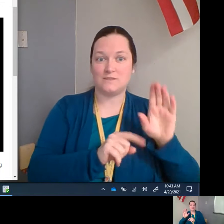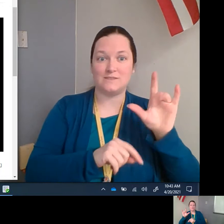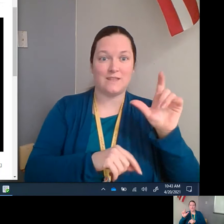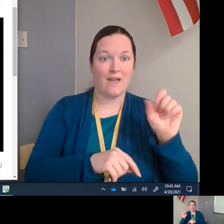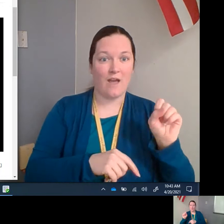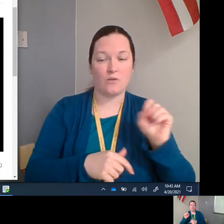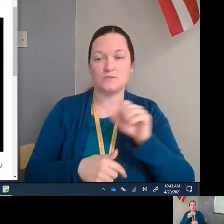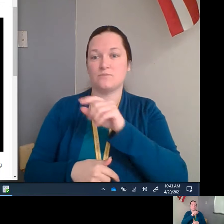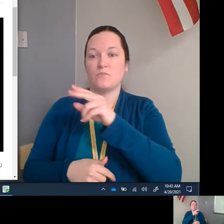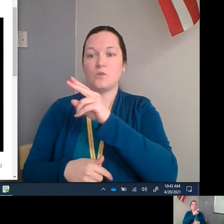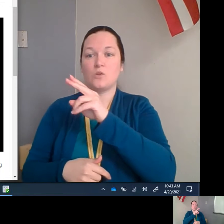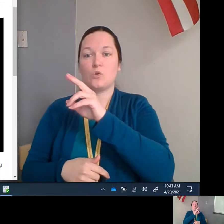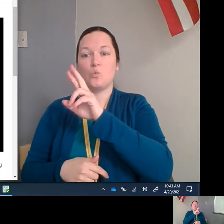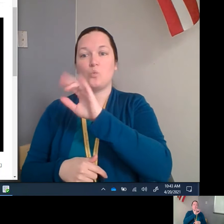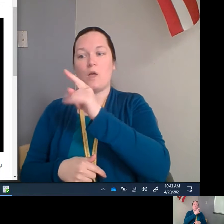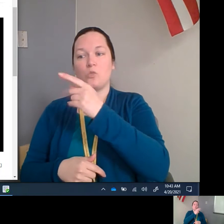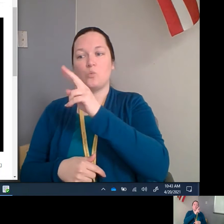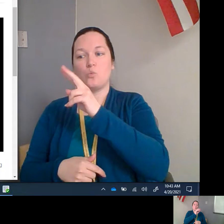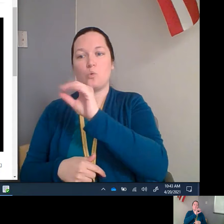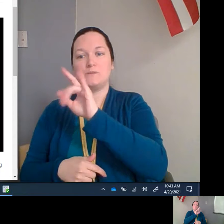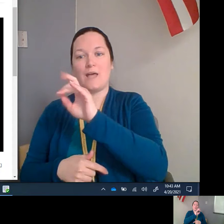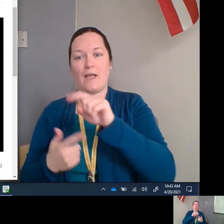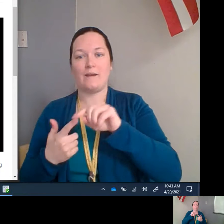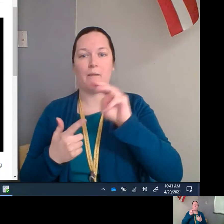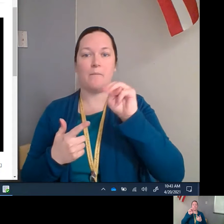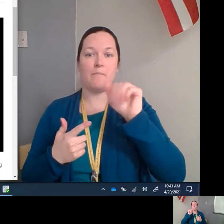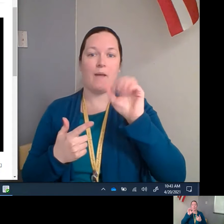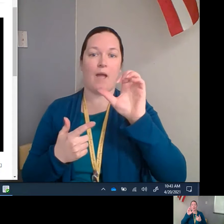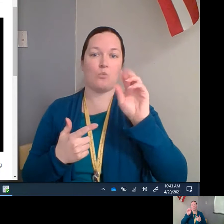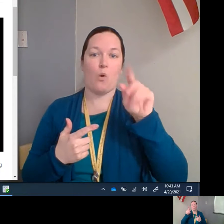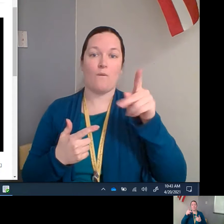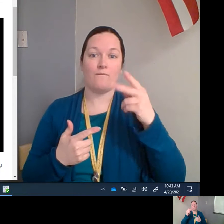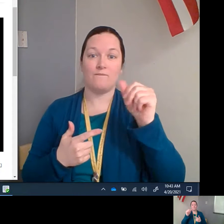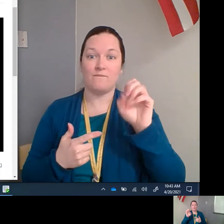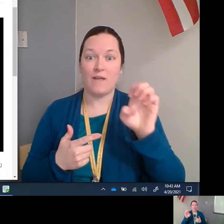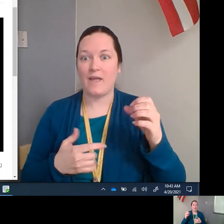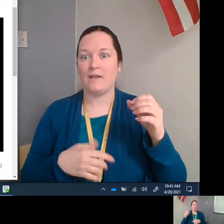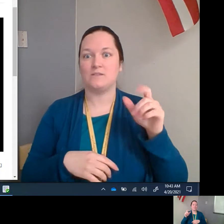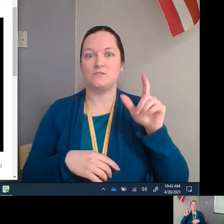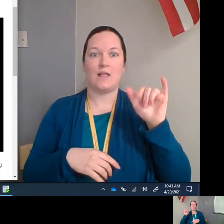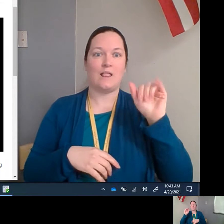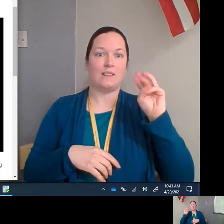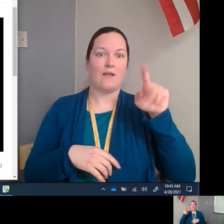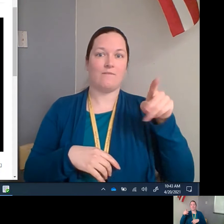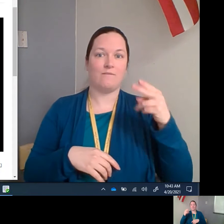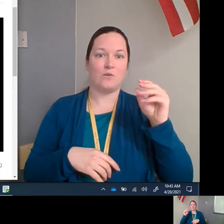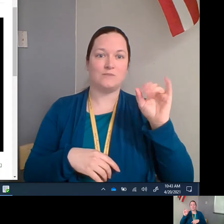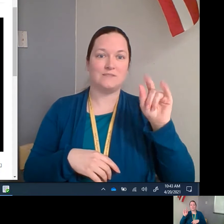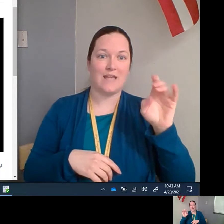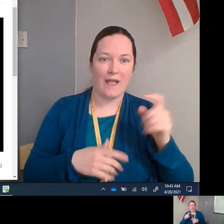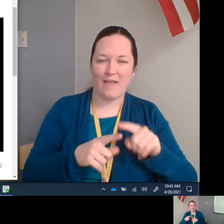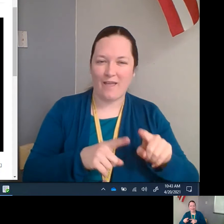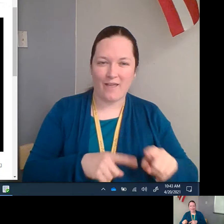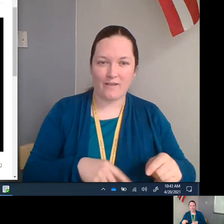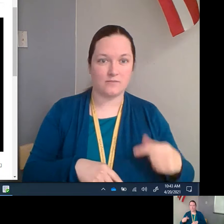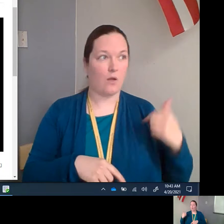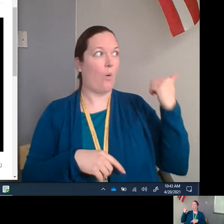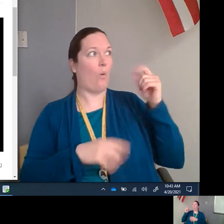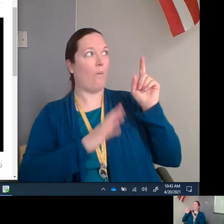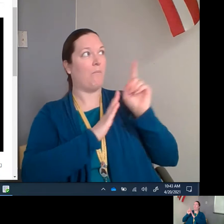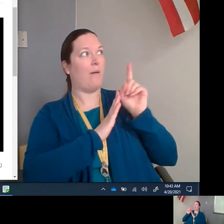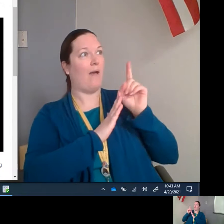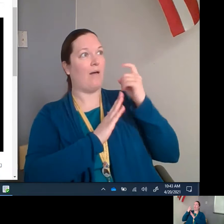which are going to be like red blood cells, but they can also be macrophages and lymphocytes as well. That was the bell, so I got to